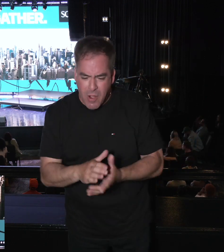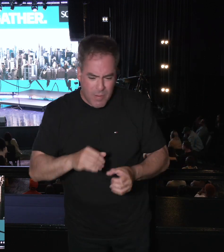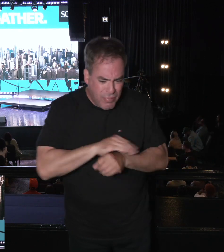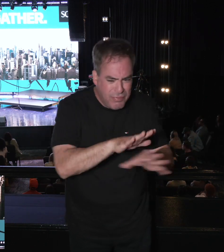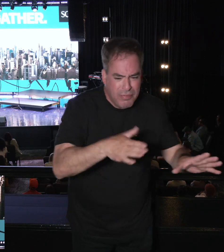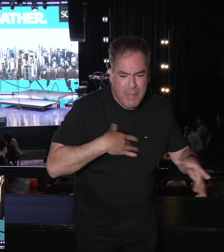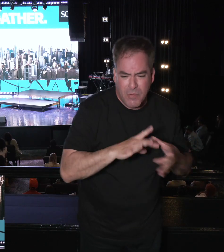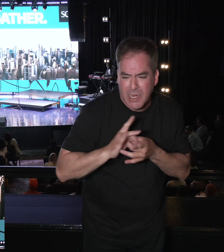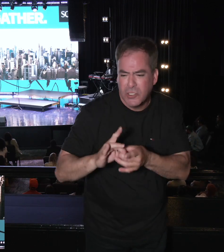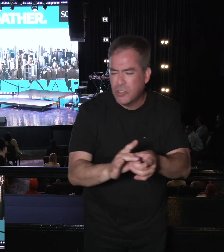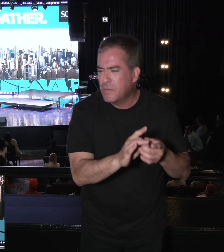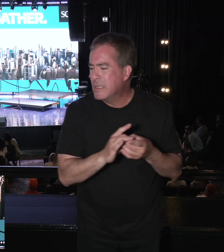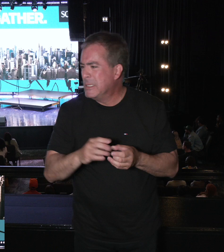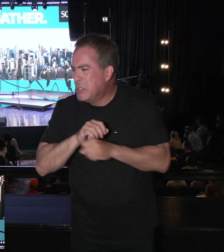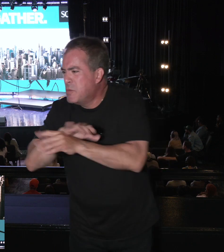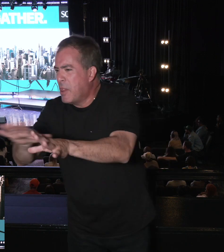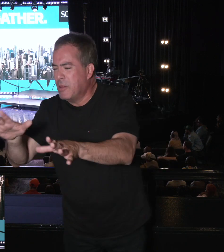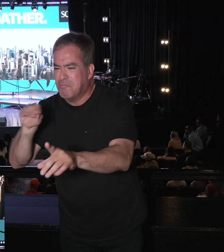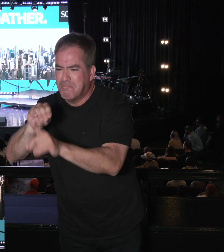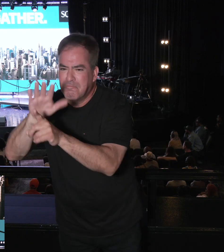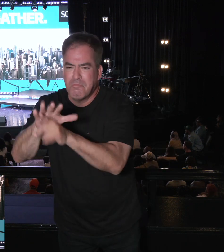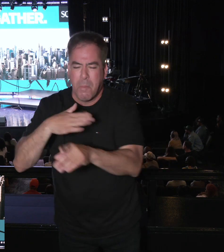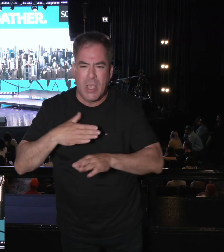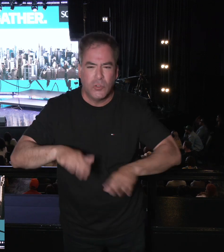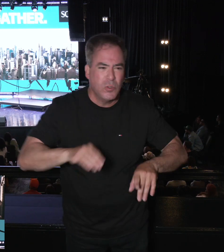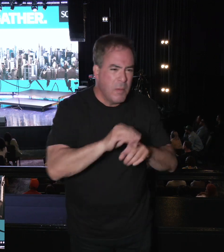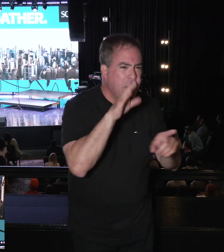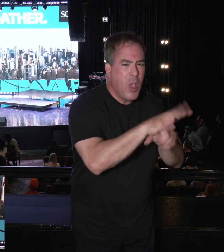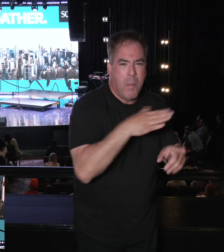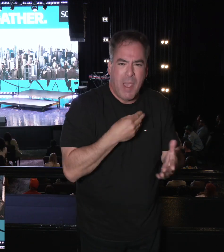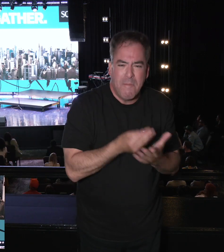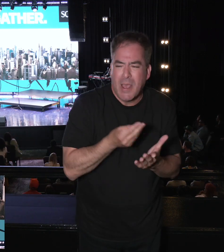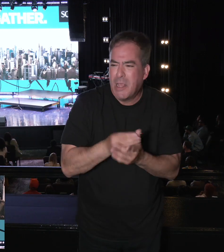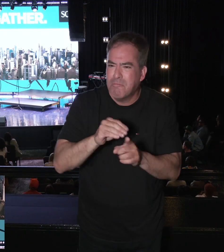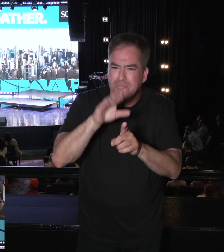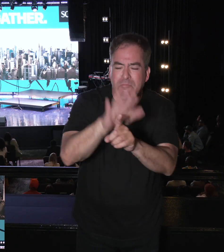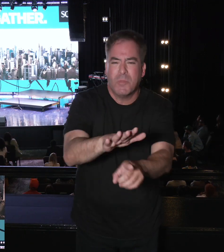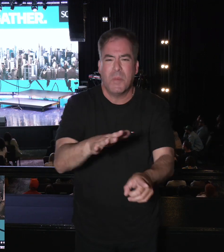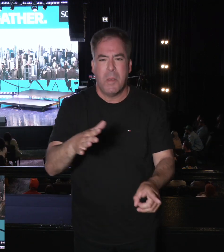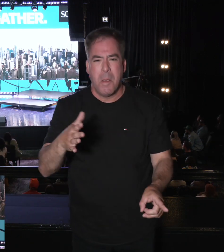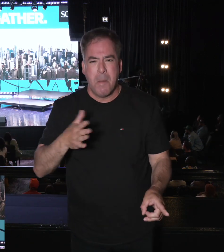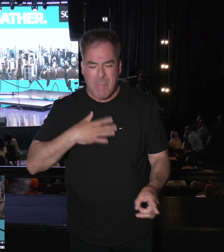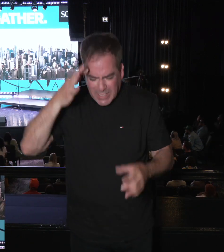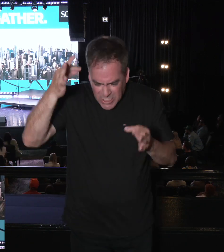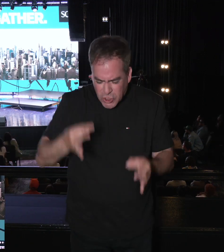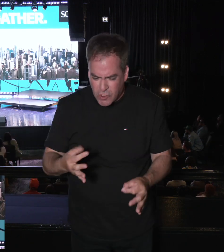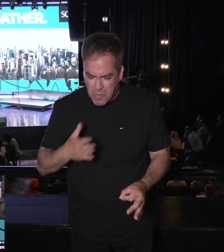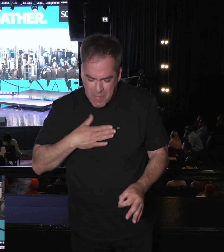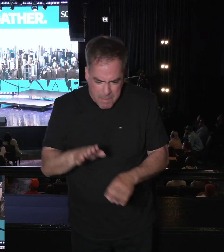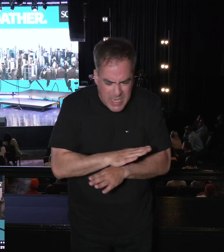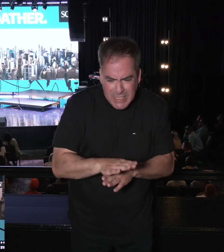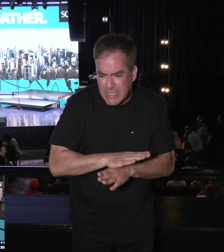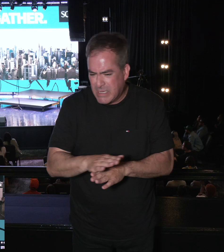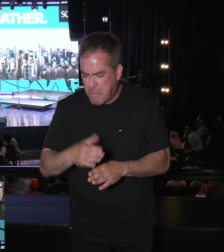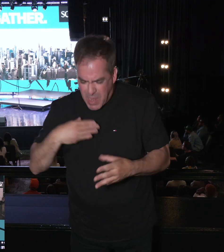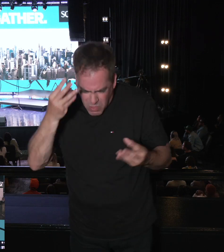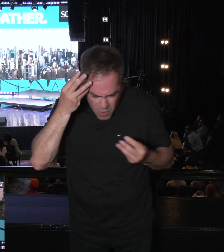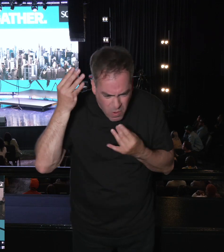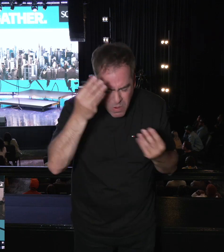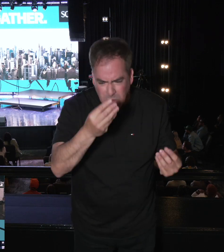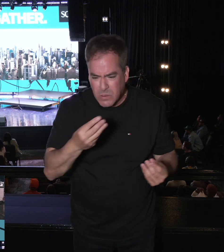spill into my relationships. It would spill into my kids. It would spill into my finances. It would spill into my decisions and my business and my thoughts